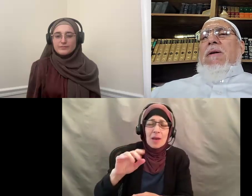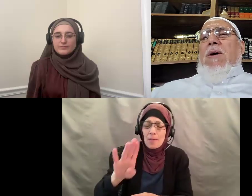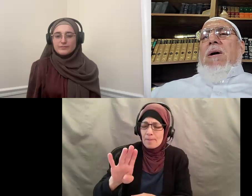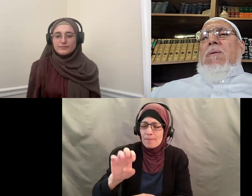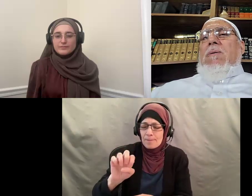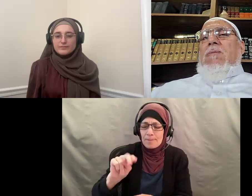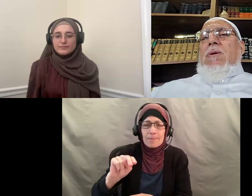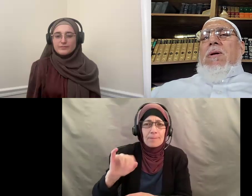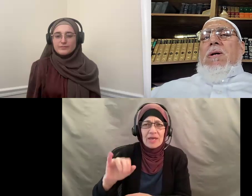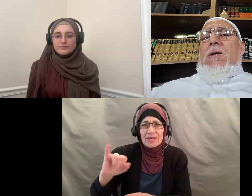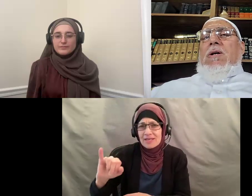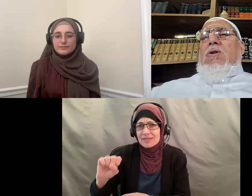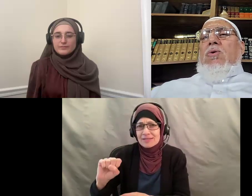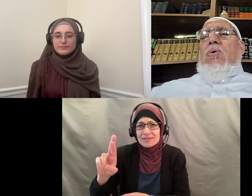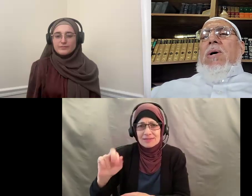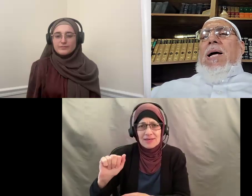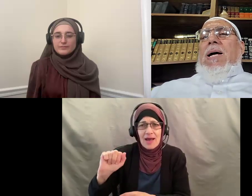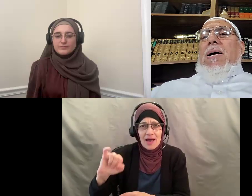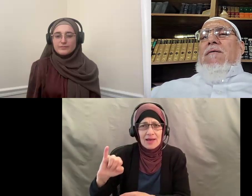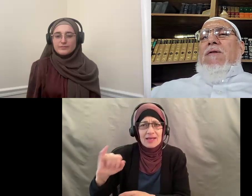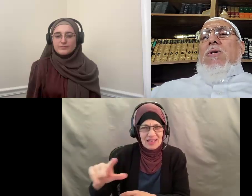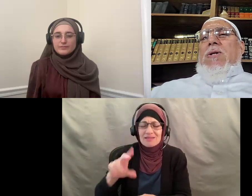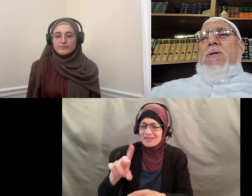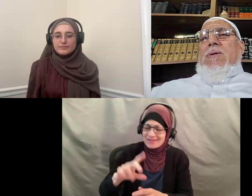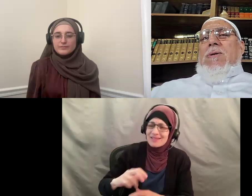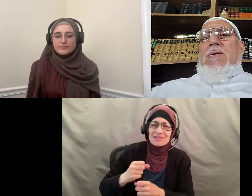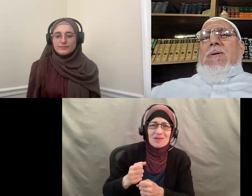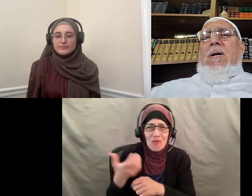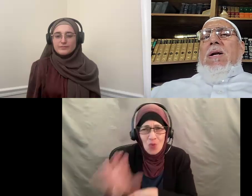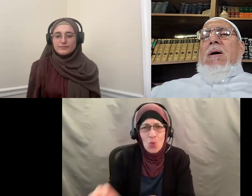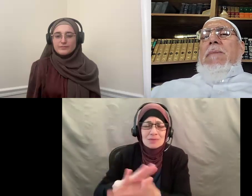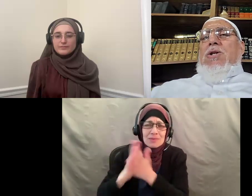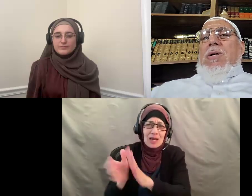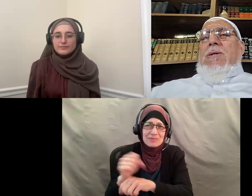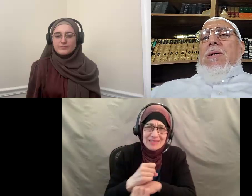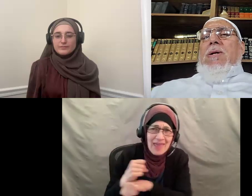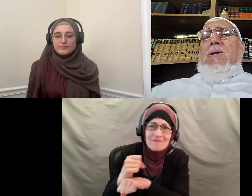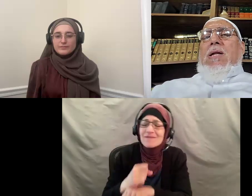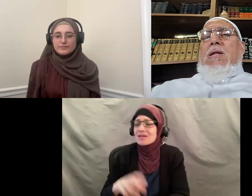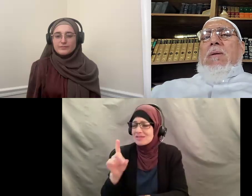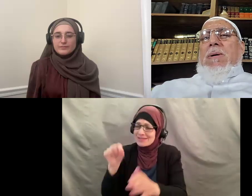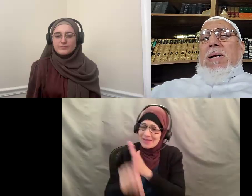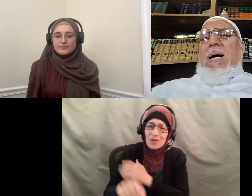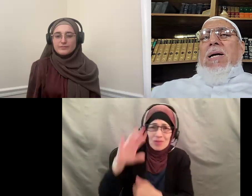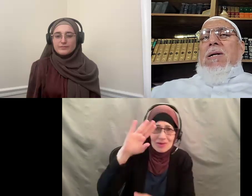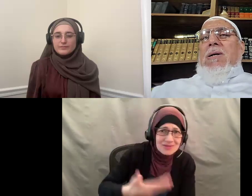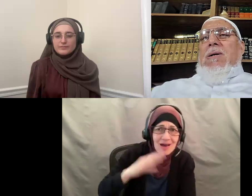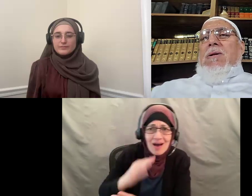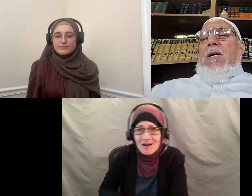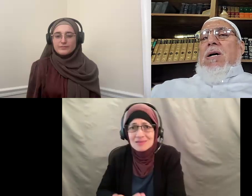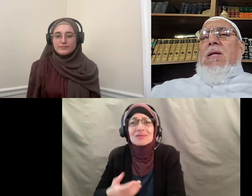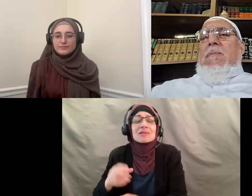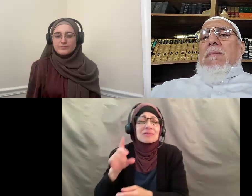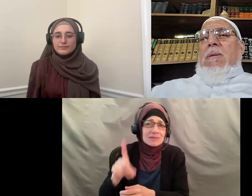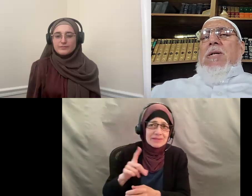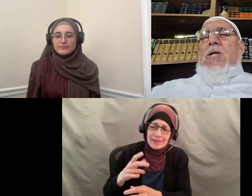tormented by Pharaoh. In 2 verses, Allah mentions that they belied,